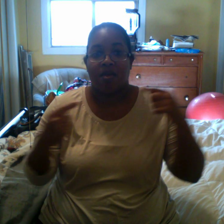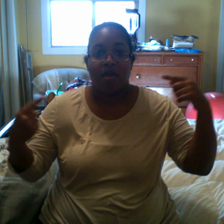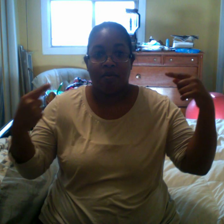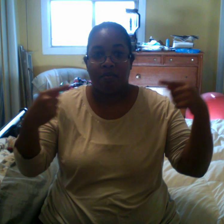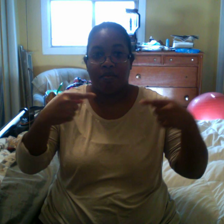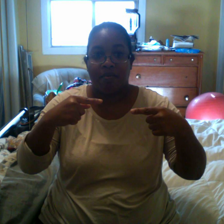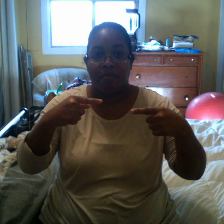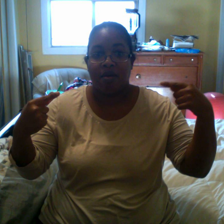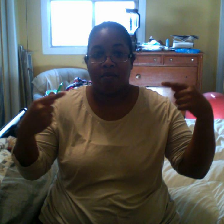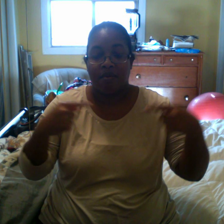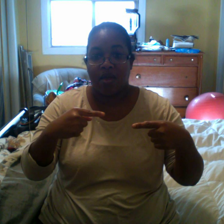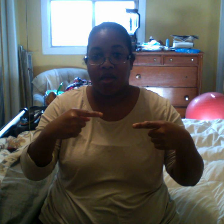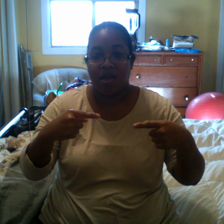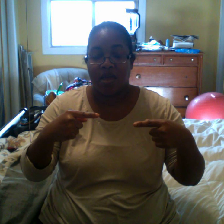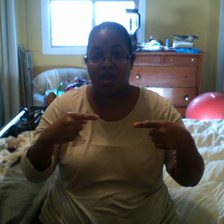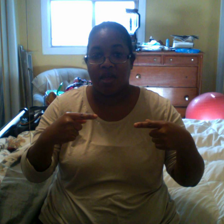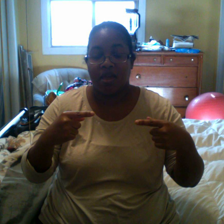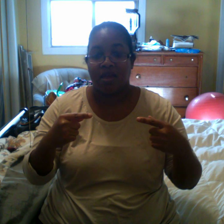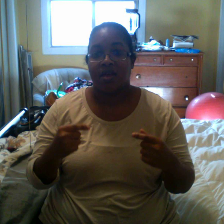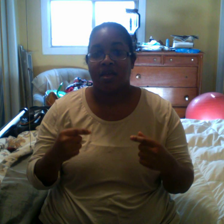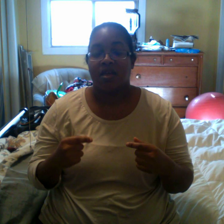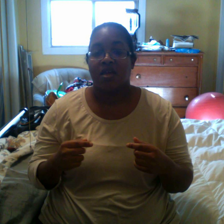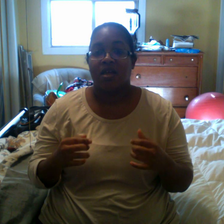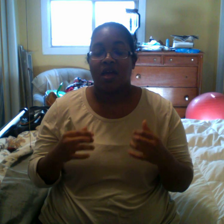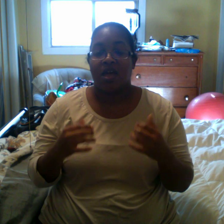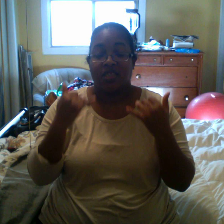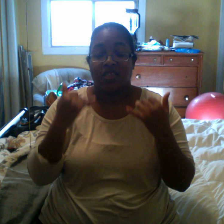the answer is still no. But today, we got to witness just a taste of